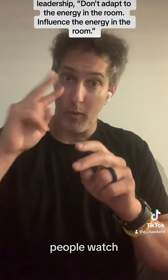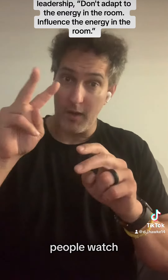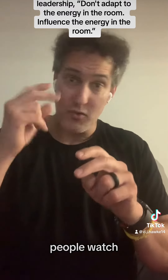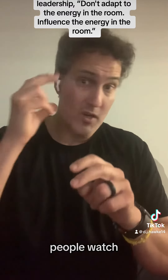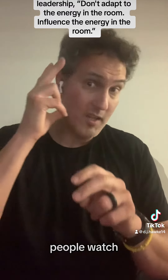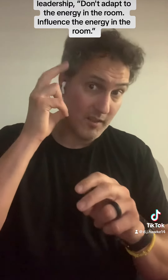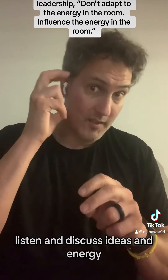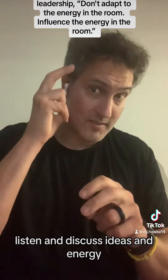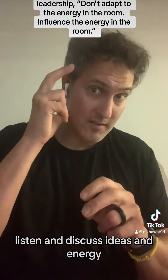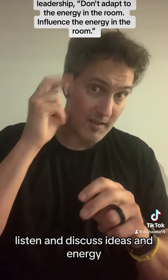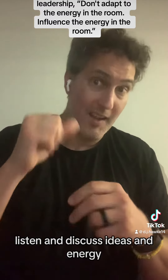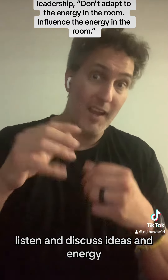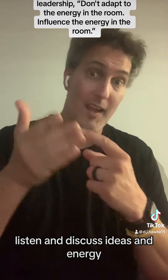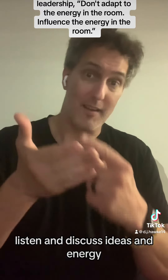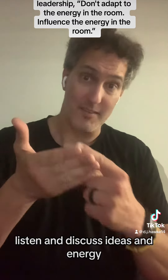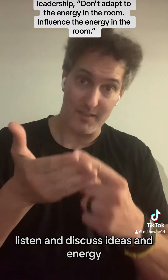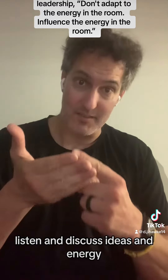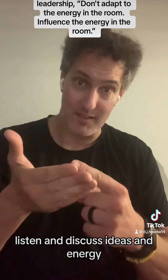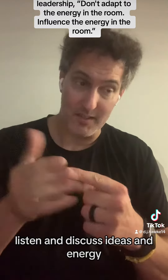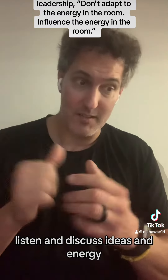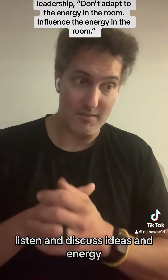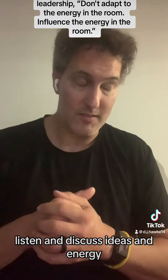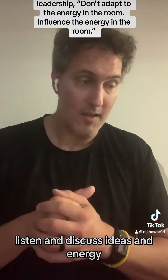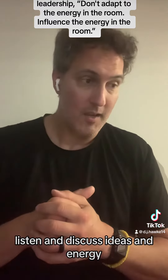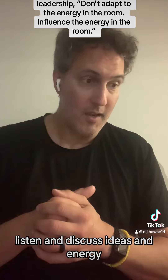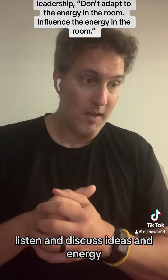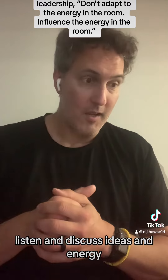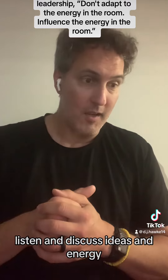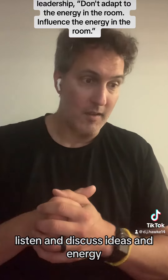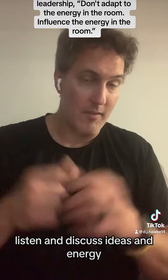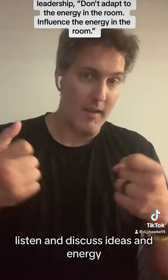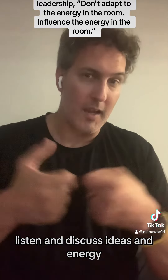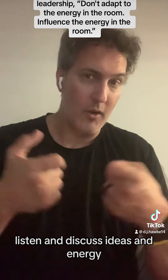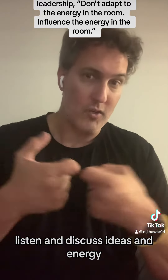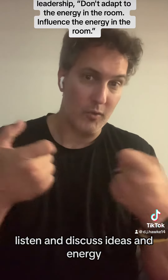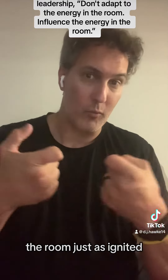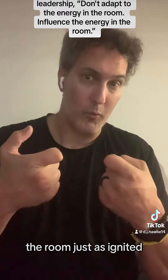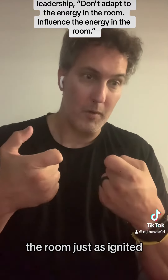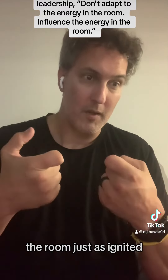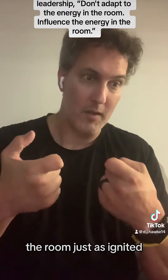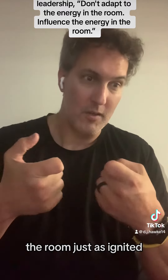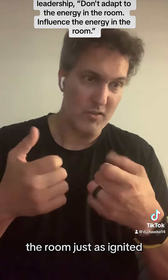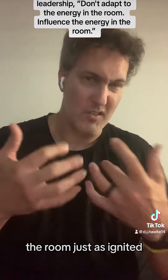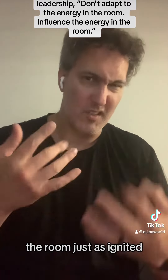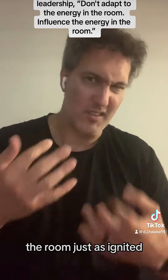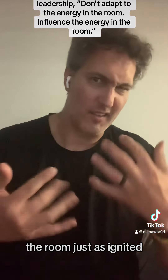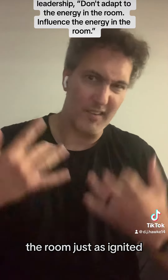watch, listen, and discuss ideas, and the energy in the room just is